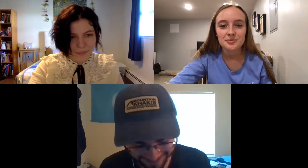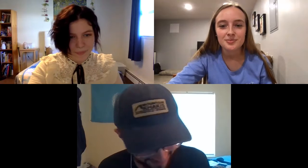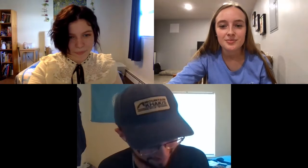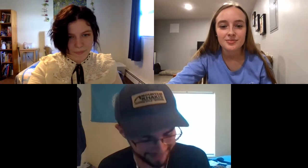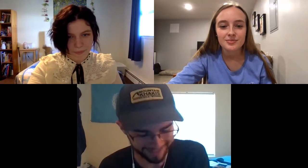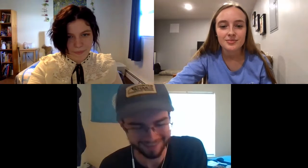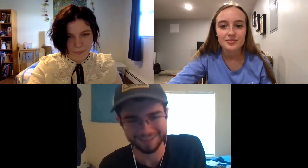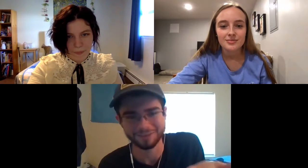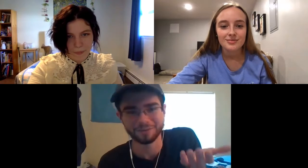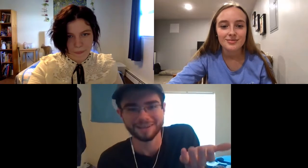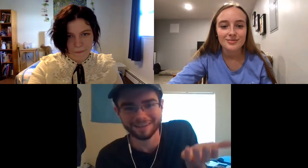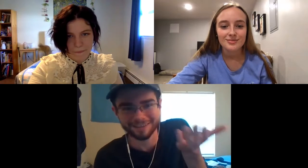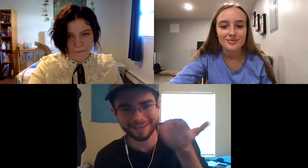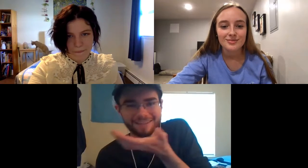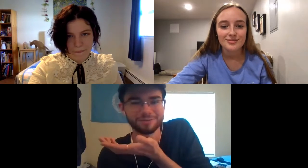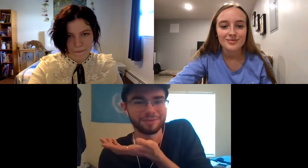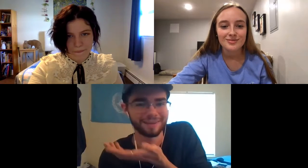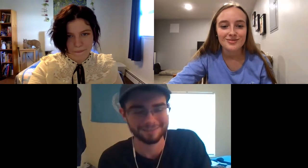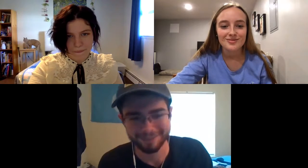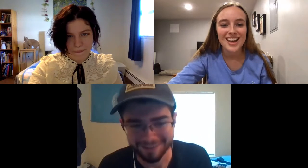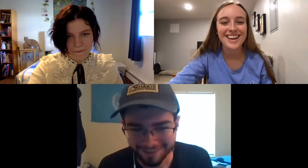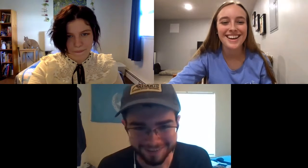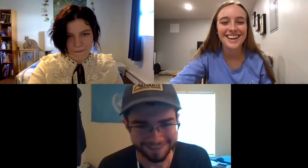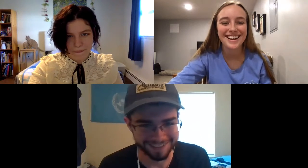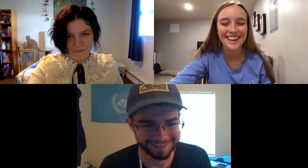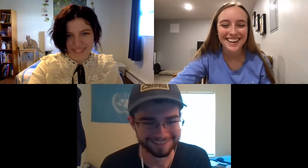Hand doesn't bend like that though. I can't, I can't do that.